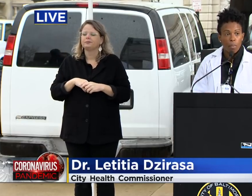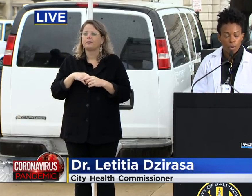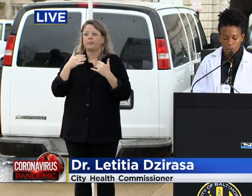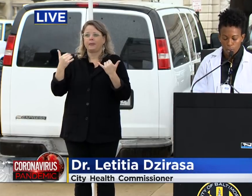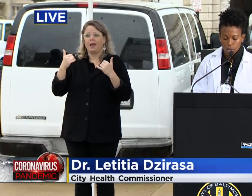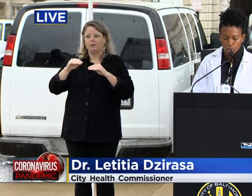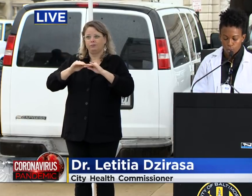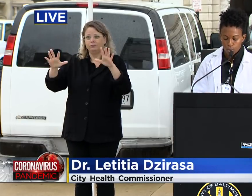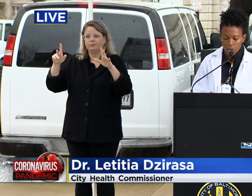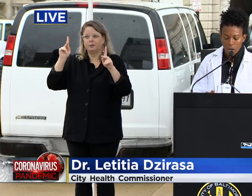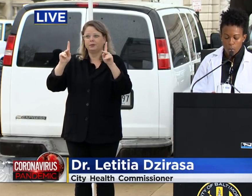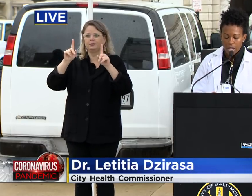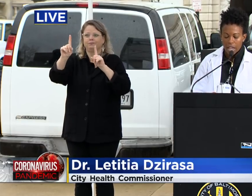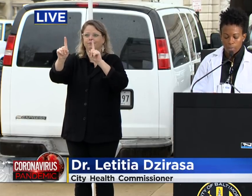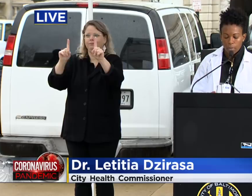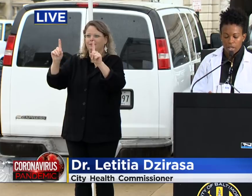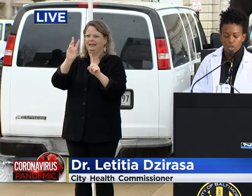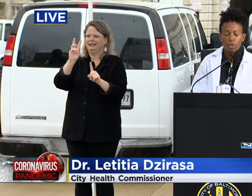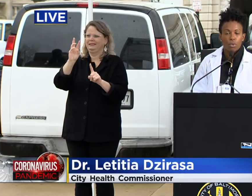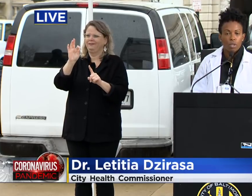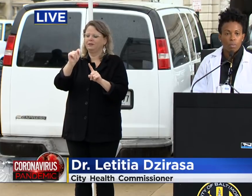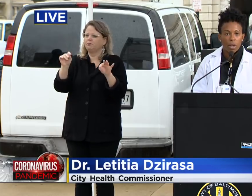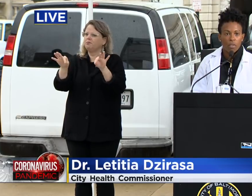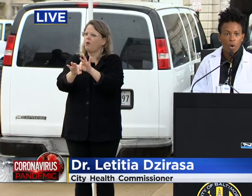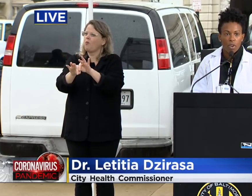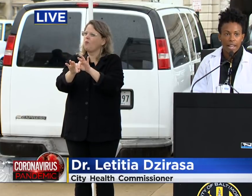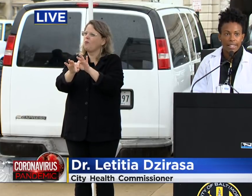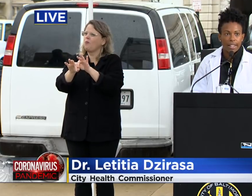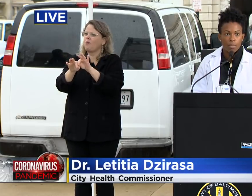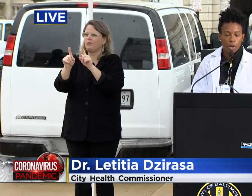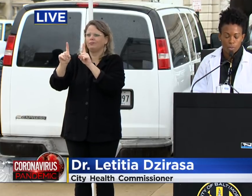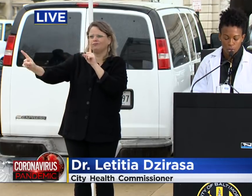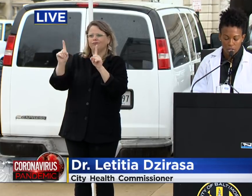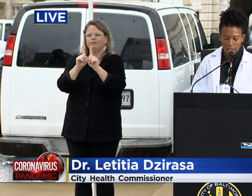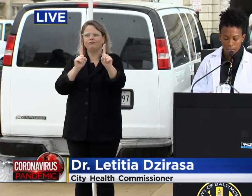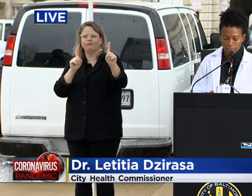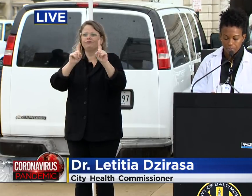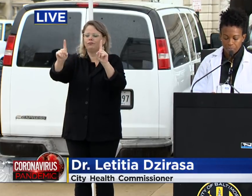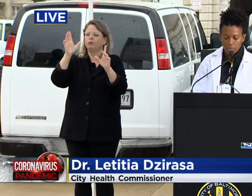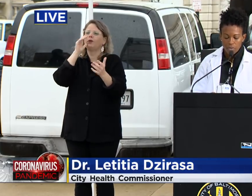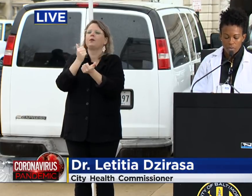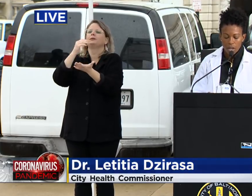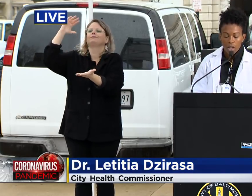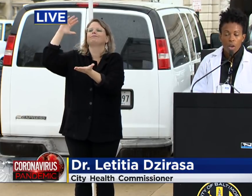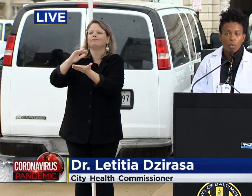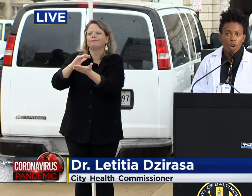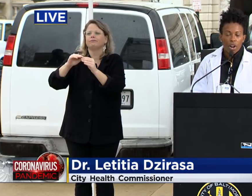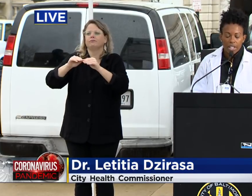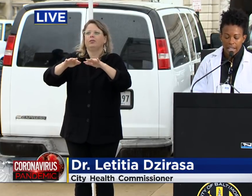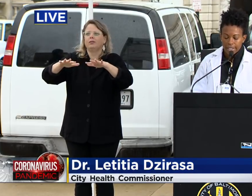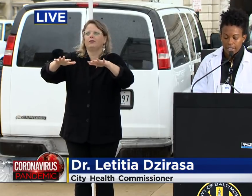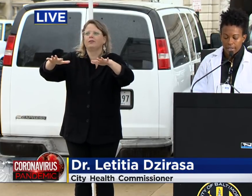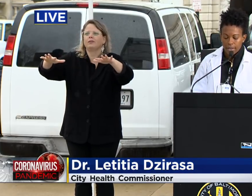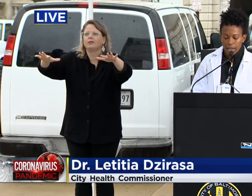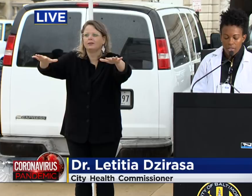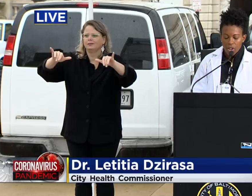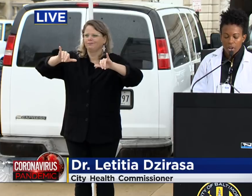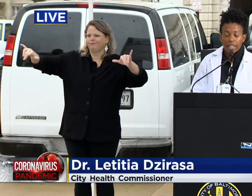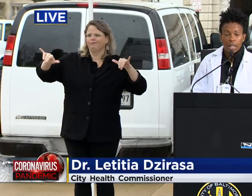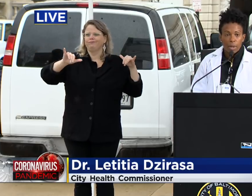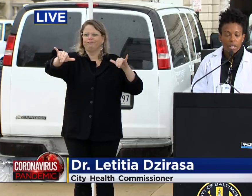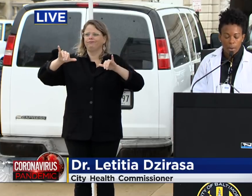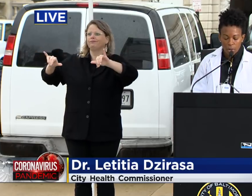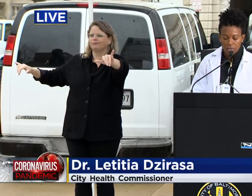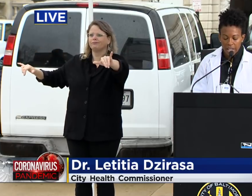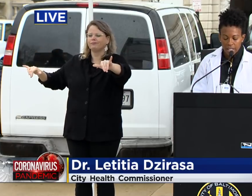one of the most important tools we can implement to reduce the spread of COVID-19 in Baltimore City. Regarding testing, there